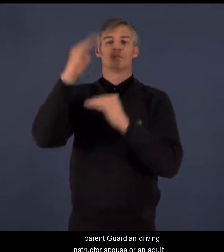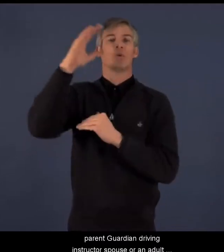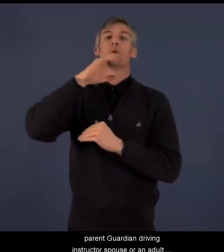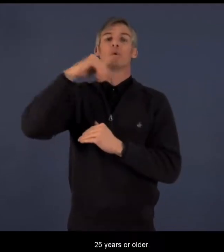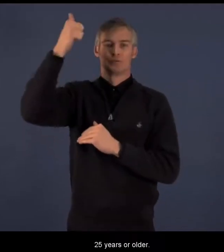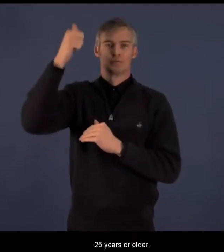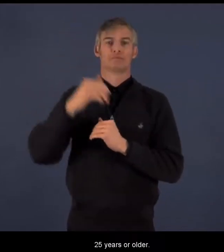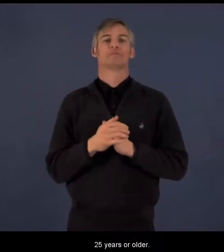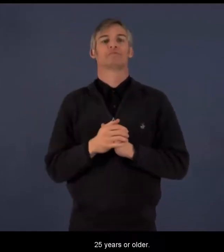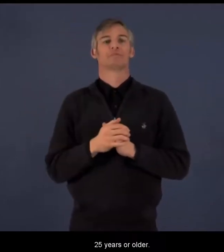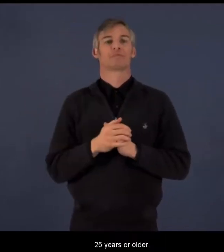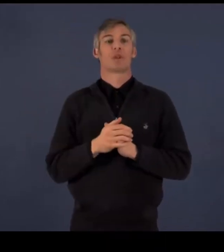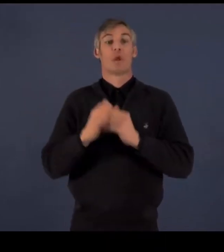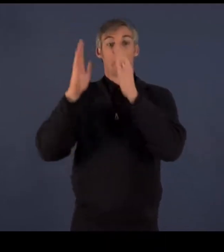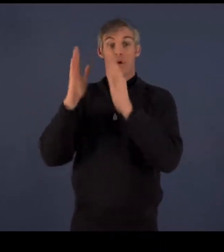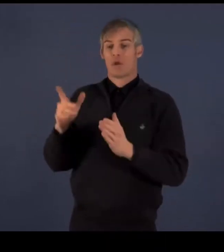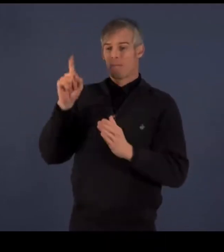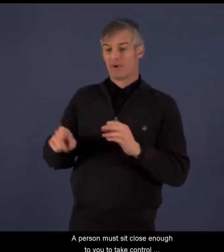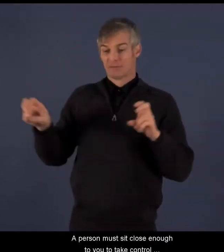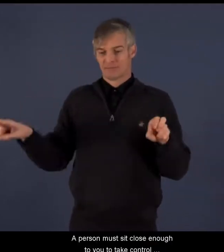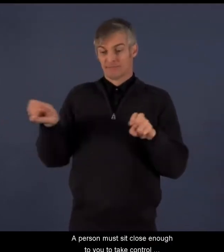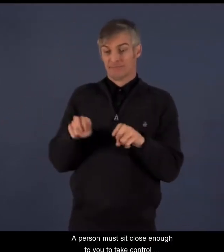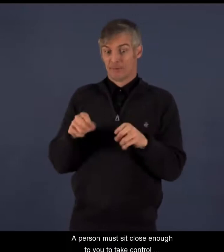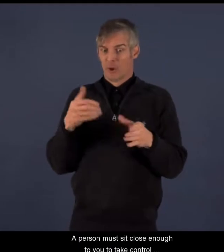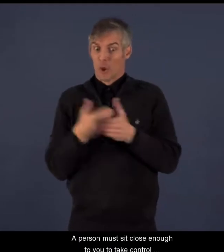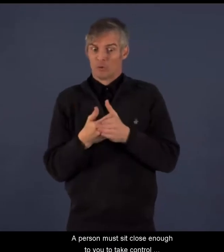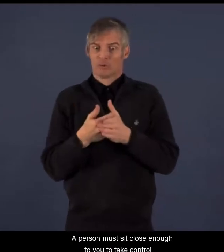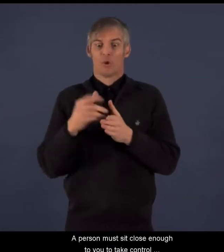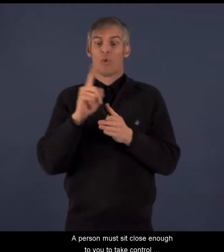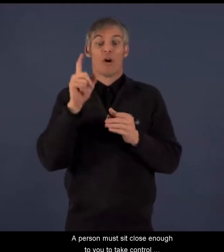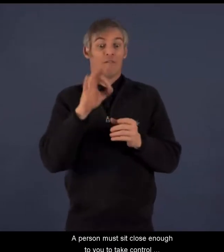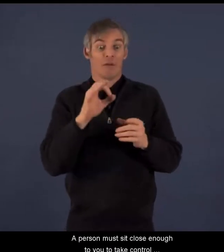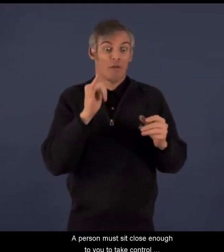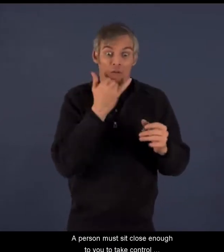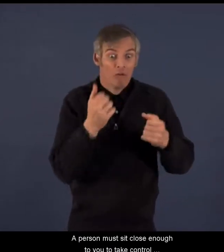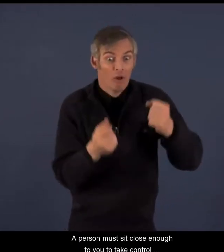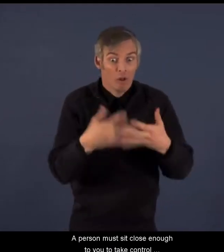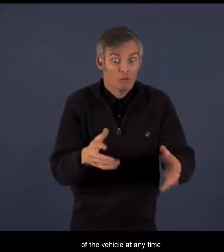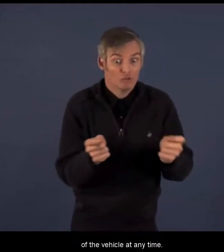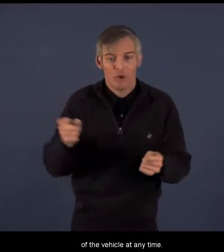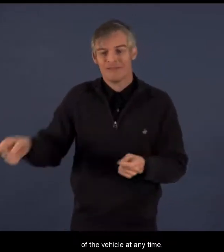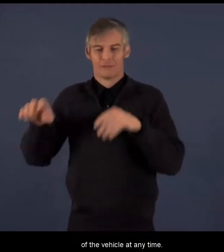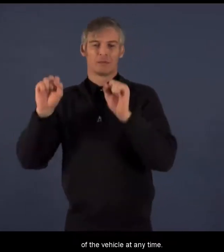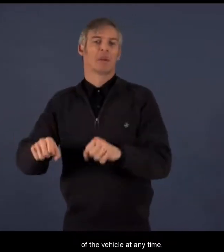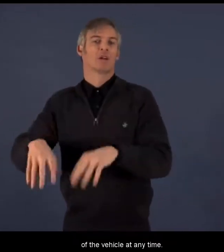adult 25 years or older. The person must sit close enough to you to take control of the vehicle at any